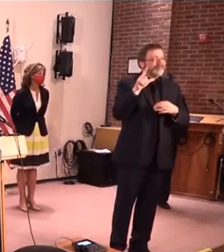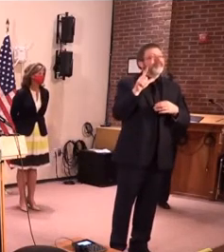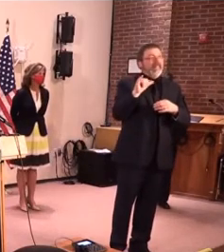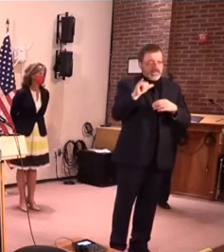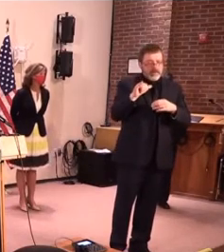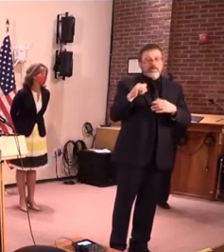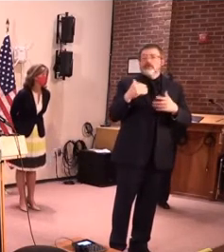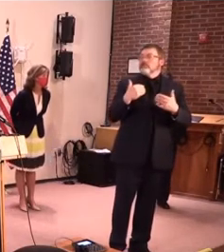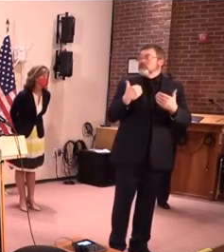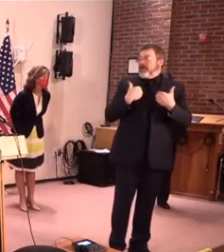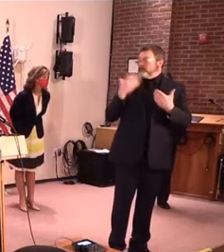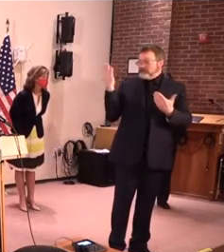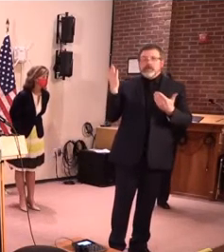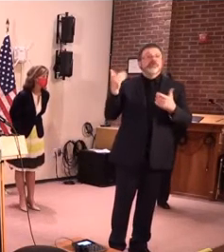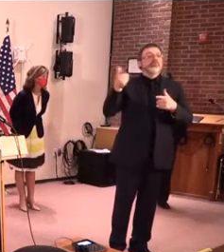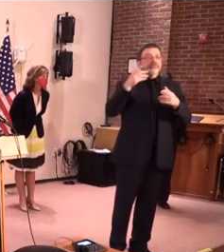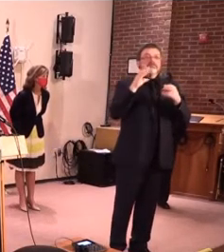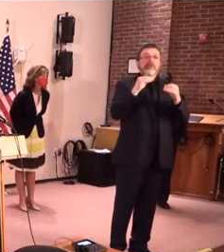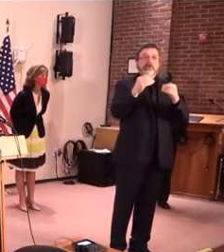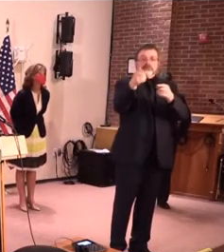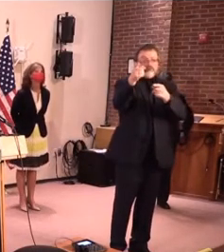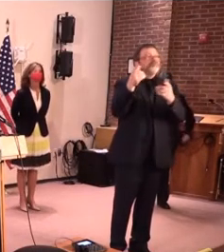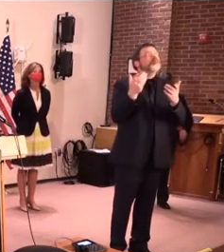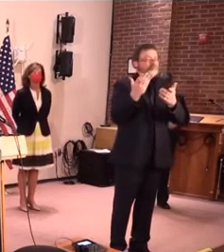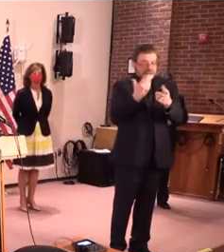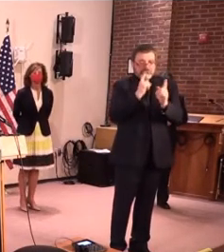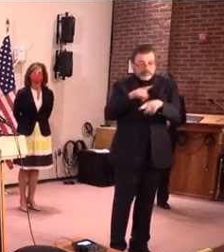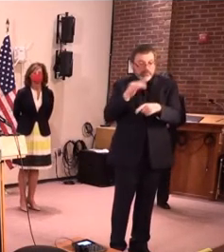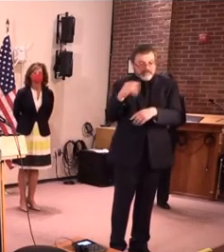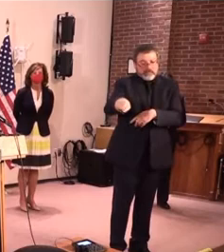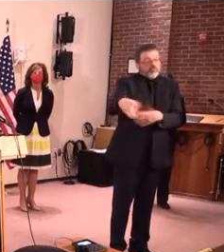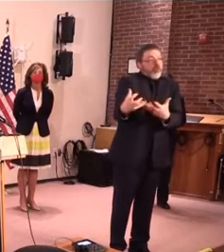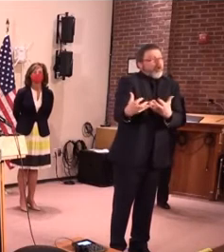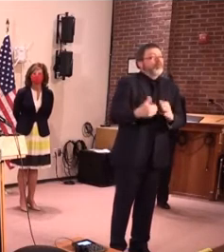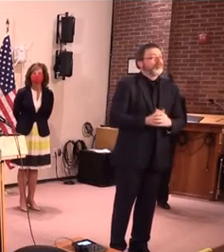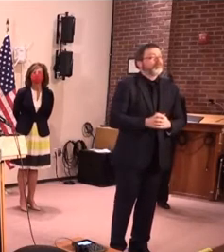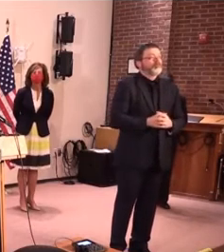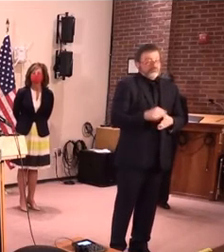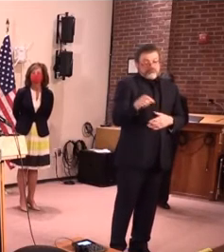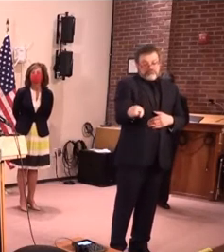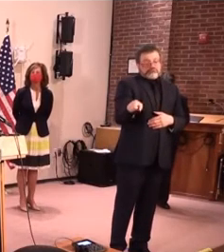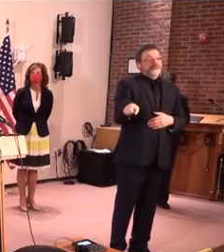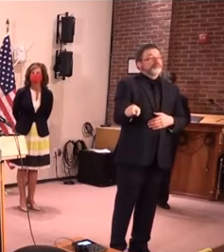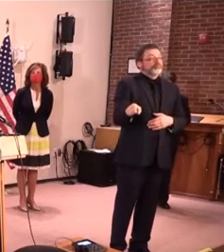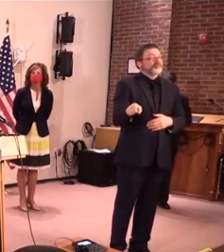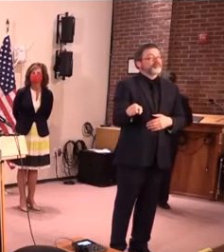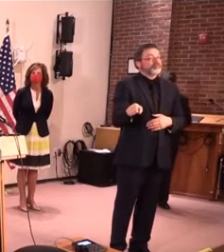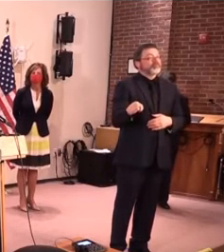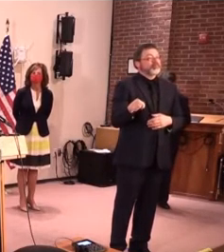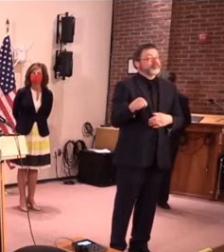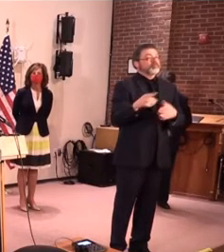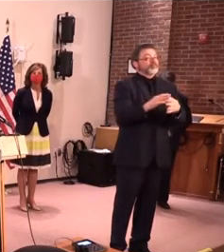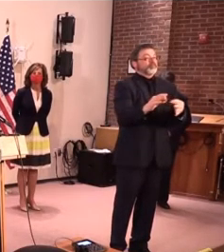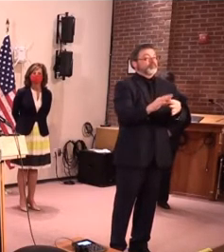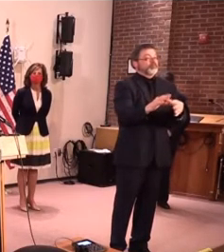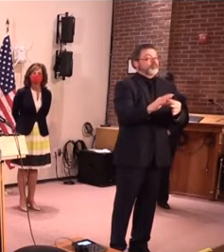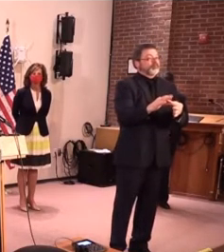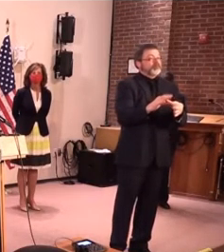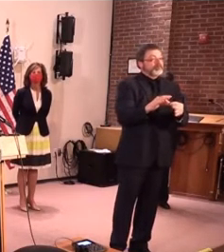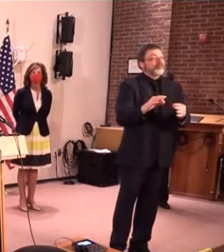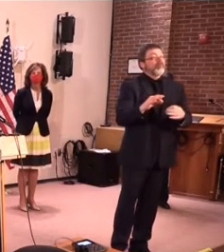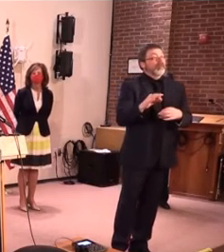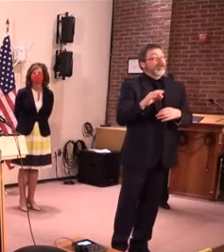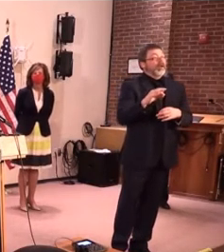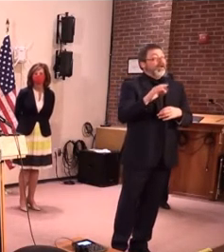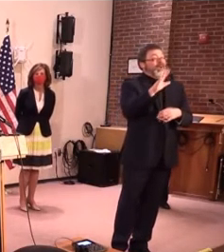Hi, I'd like to hear more about this plan to address homelessness and how it's going to work. So have we identified these 250 units that we're going to spend